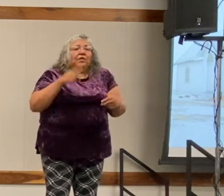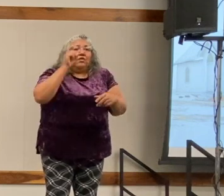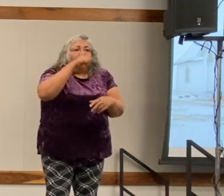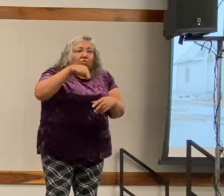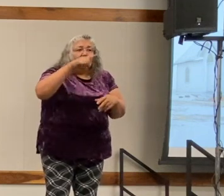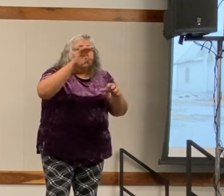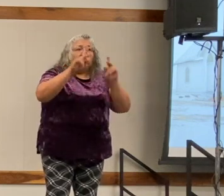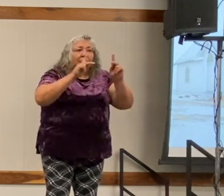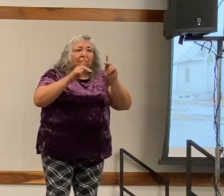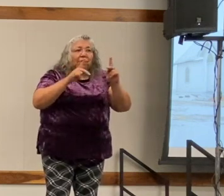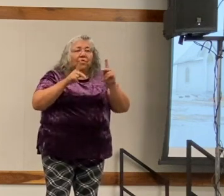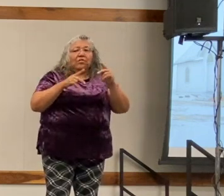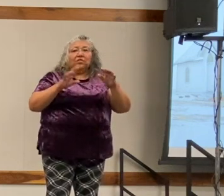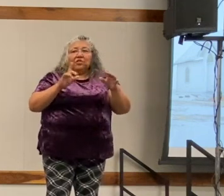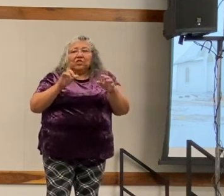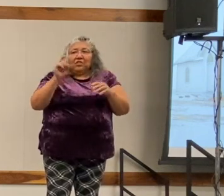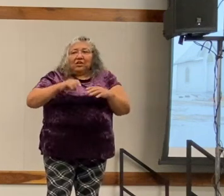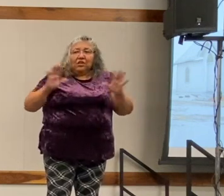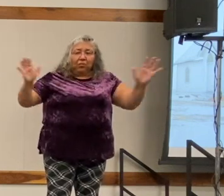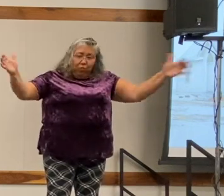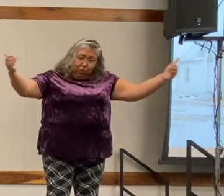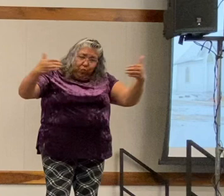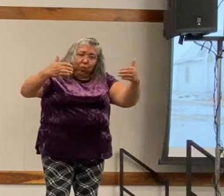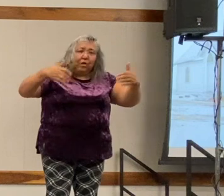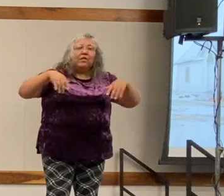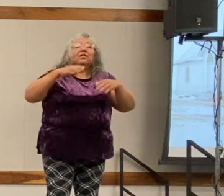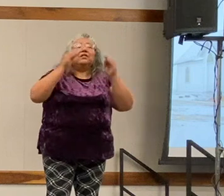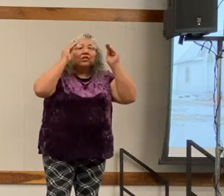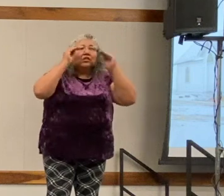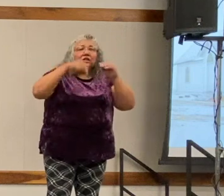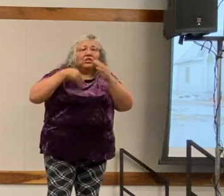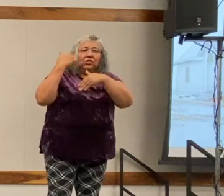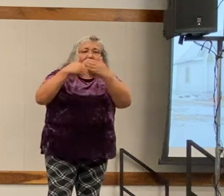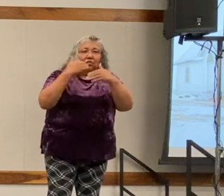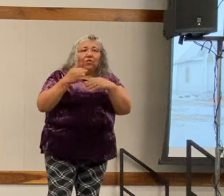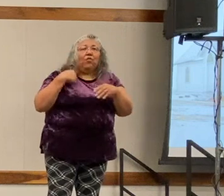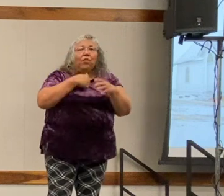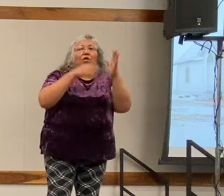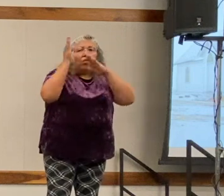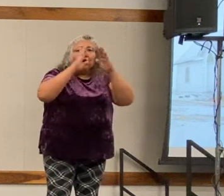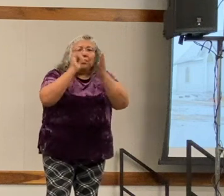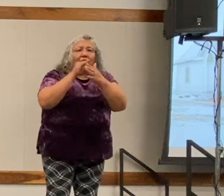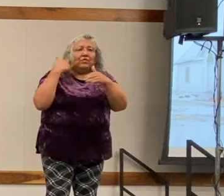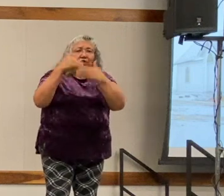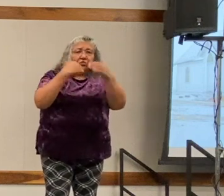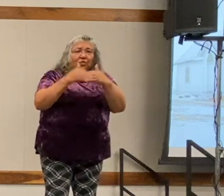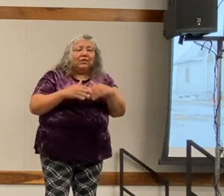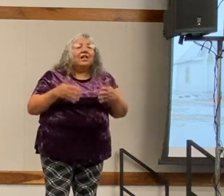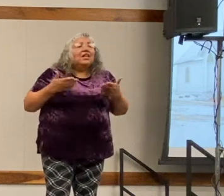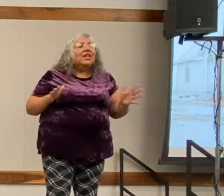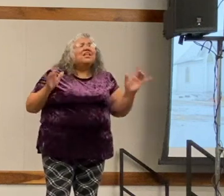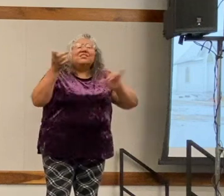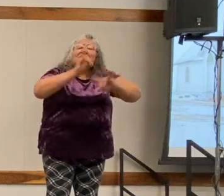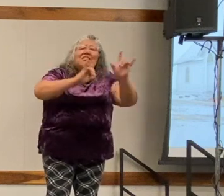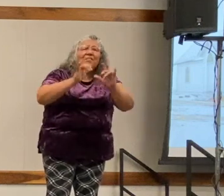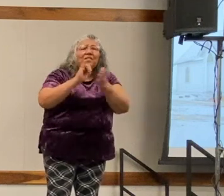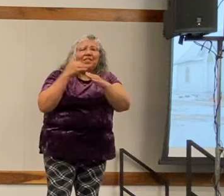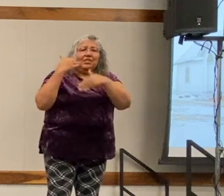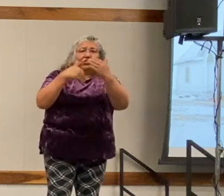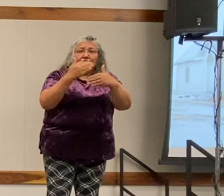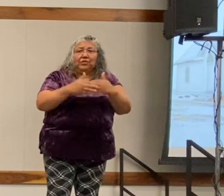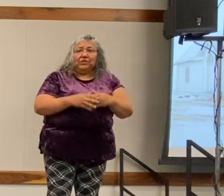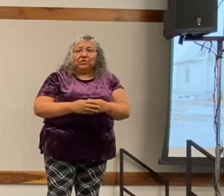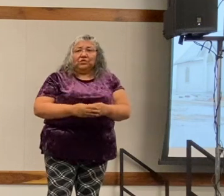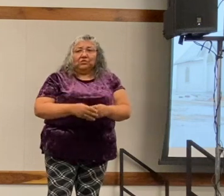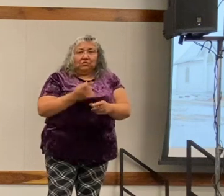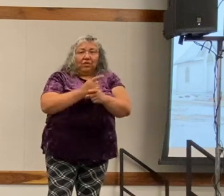Folks to pull them under your wing and let's teach this generation, right? We're worried about that generation. Let's love on that